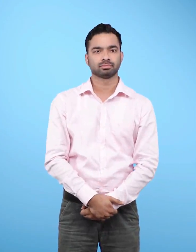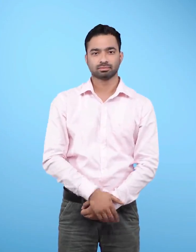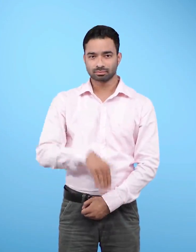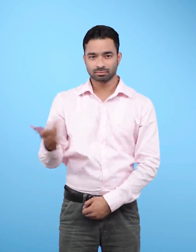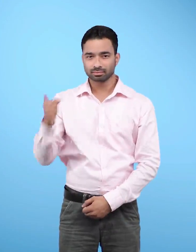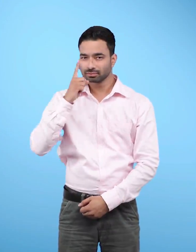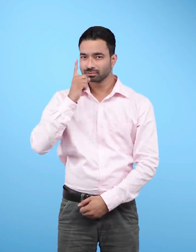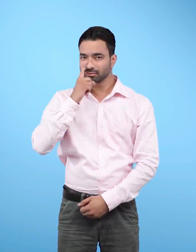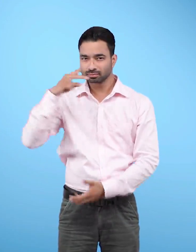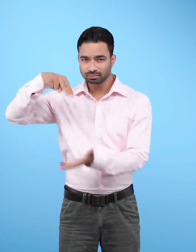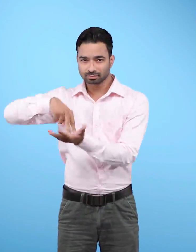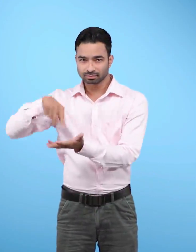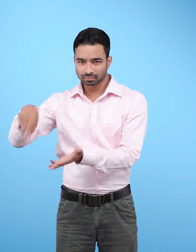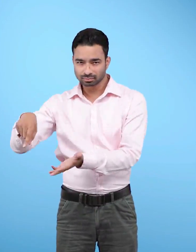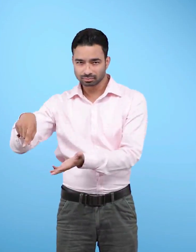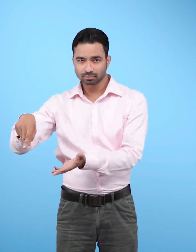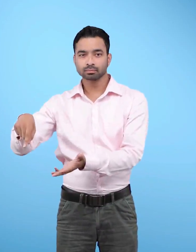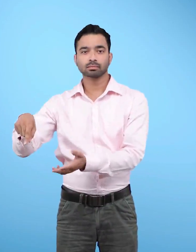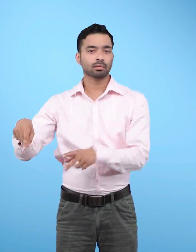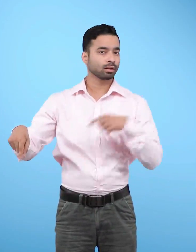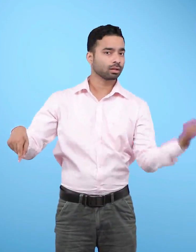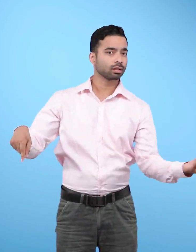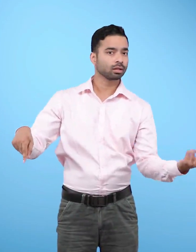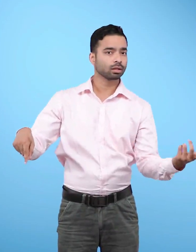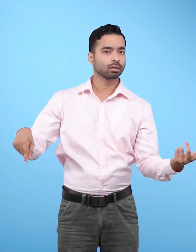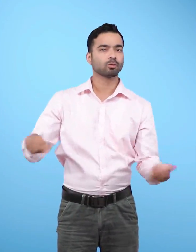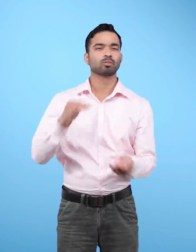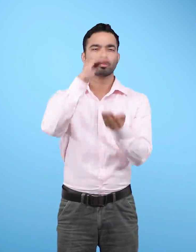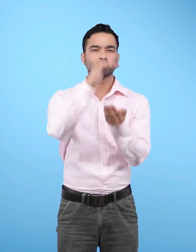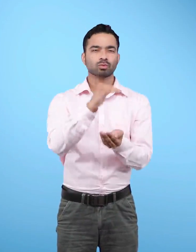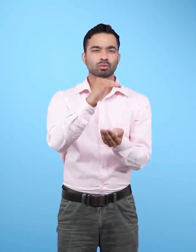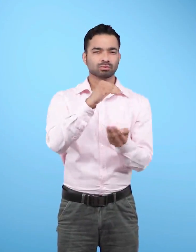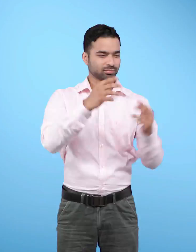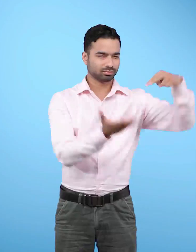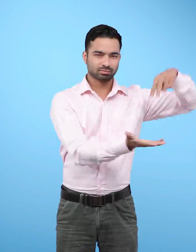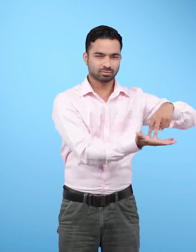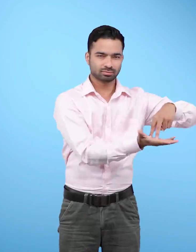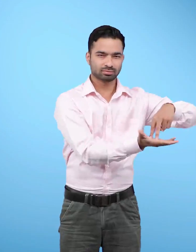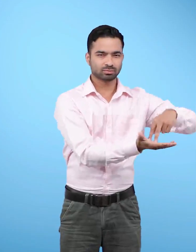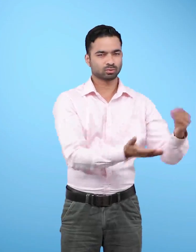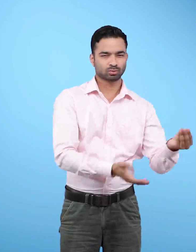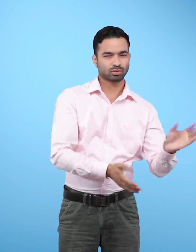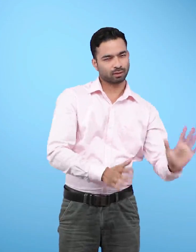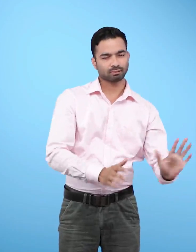That represents Nasrina's land. We also see Nasrina standing to the left of the land.